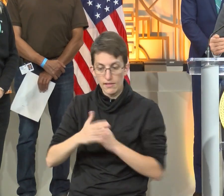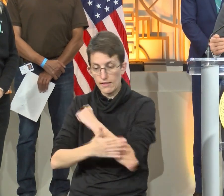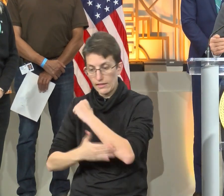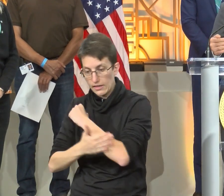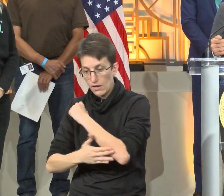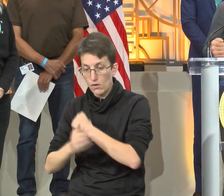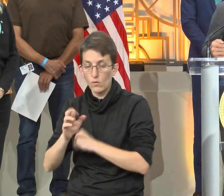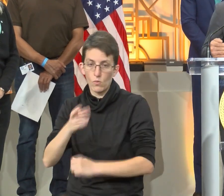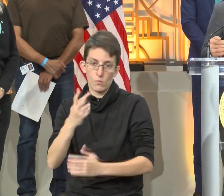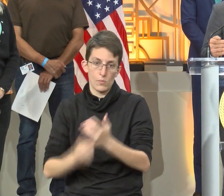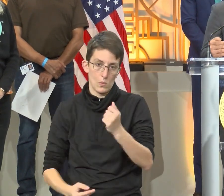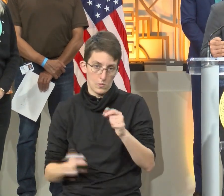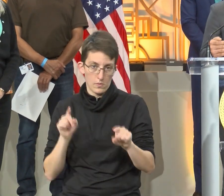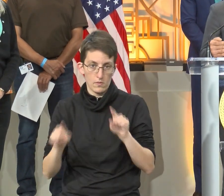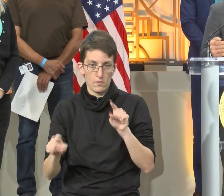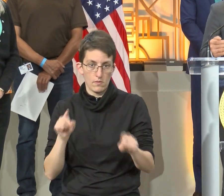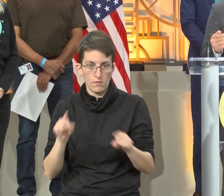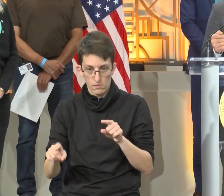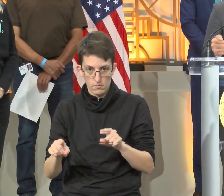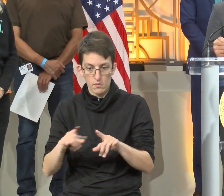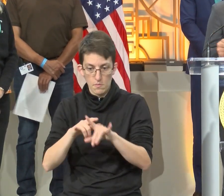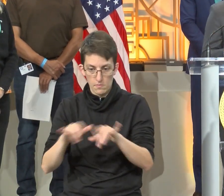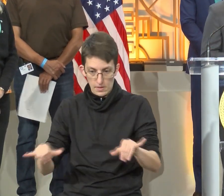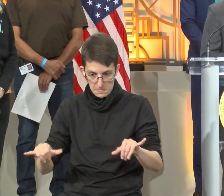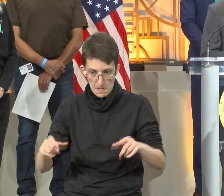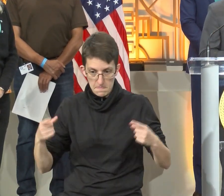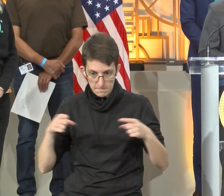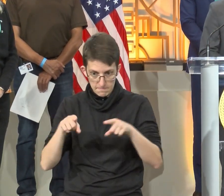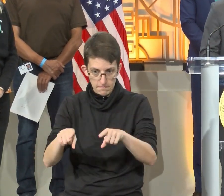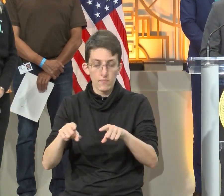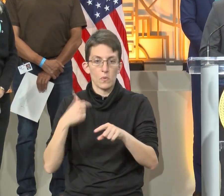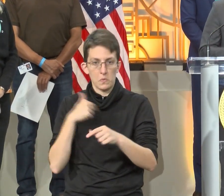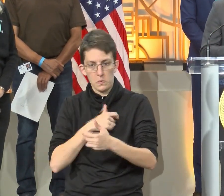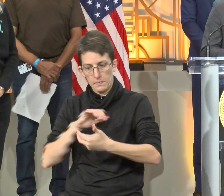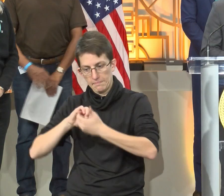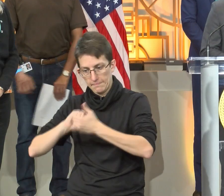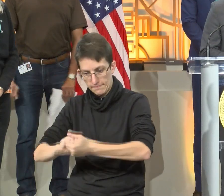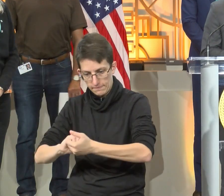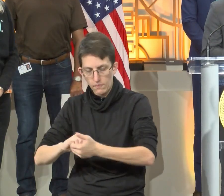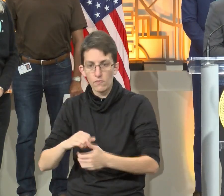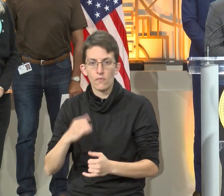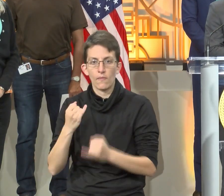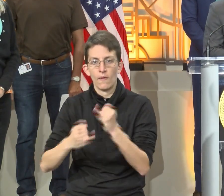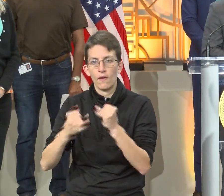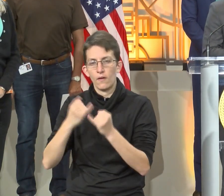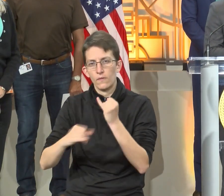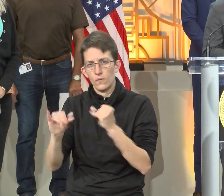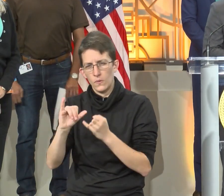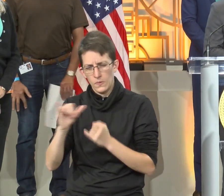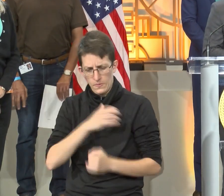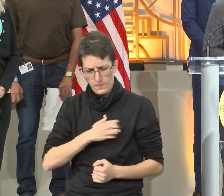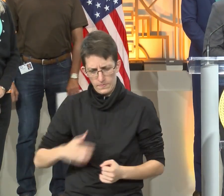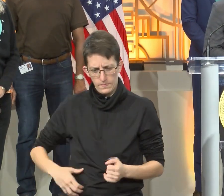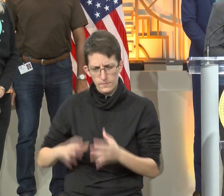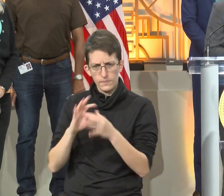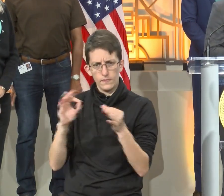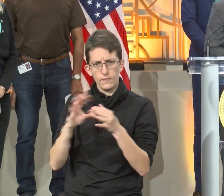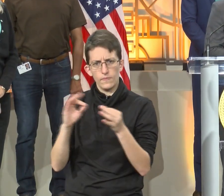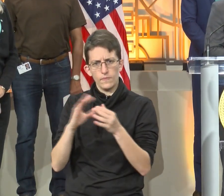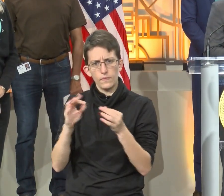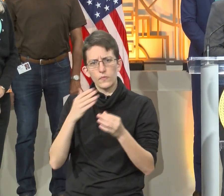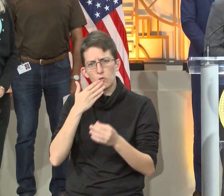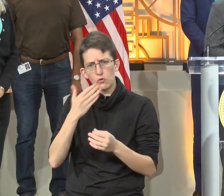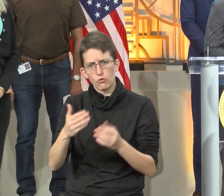or for both programs. They are running simultaneously. We are coordinated with them. The last thing, the mayor spoke and gave a good overview